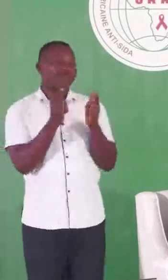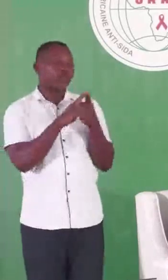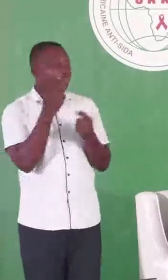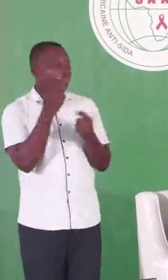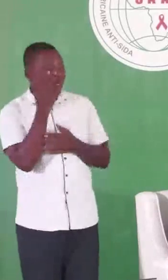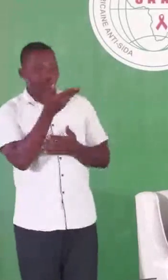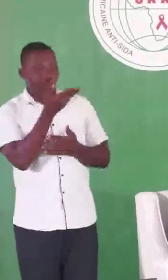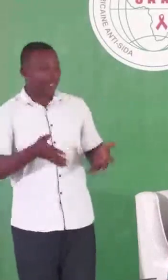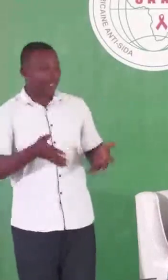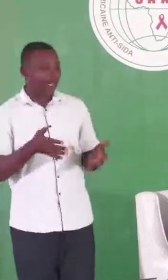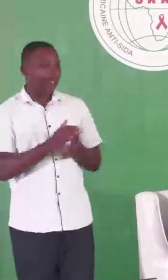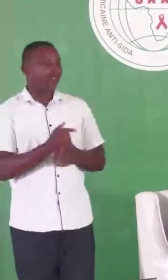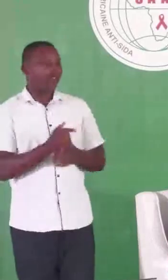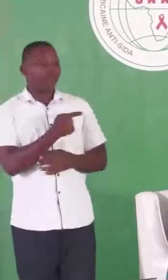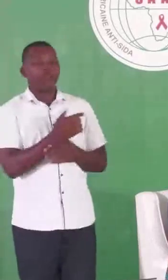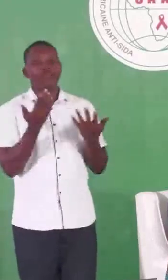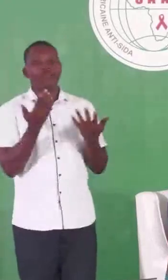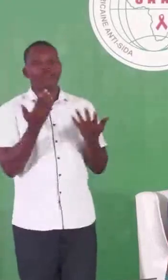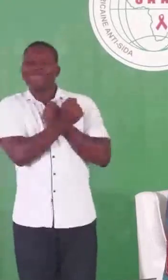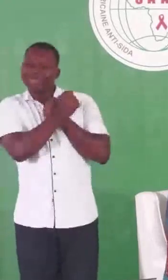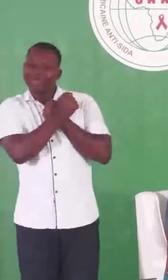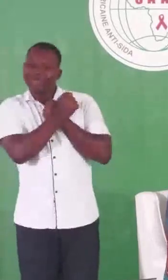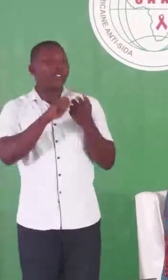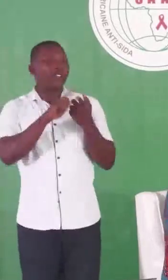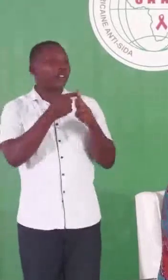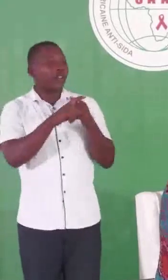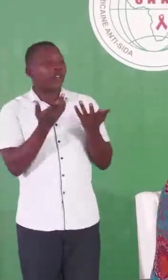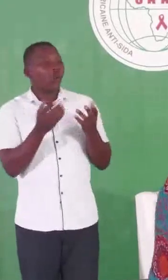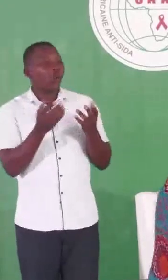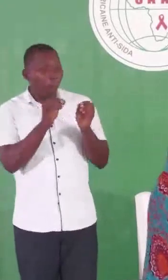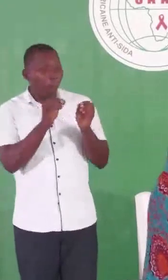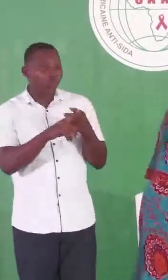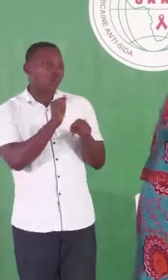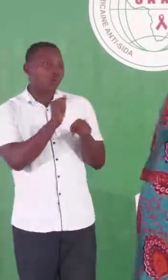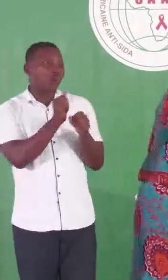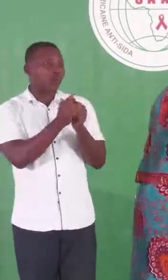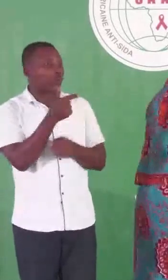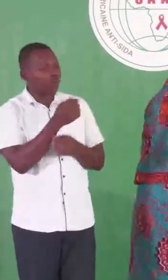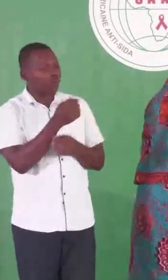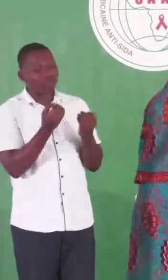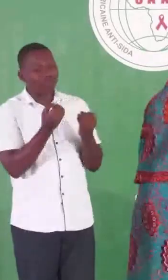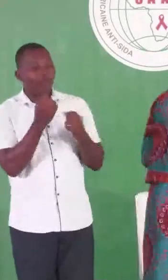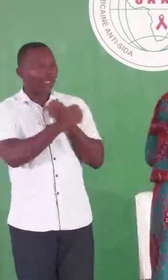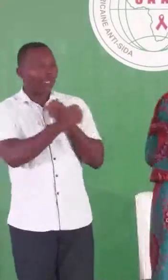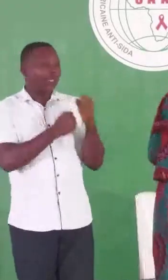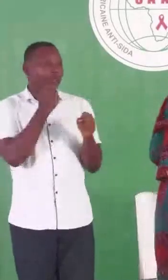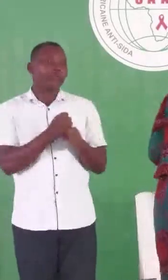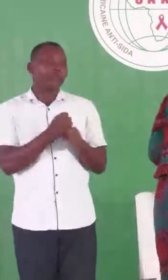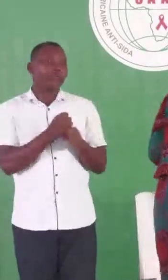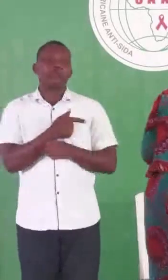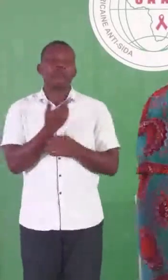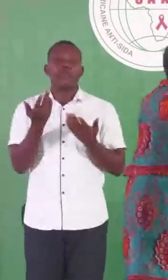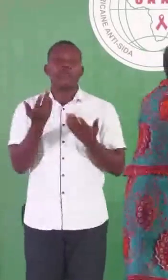podium. You're a much beloved colleague, and it's been a privilege to work with you for so many years. I'm Shafiq Isaji from